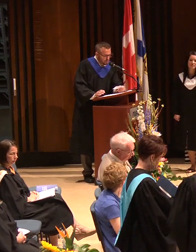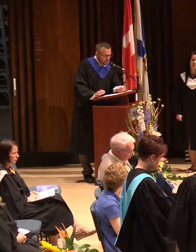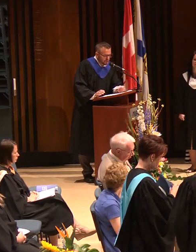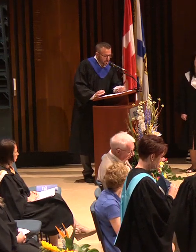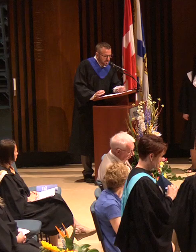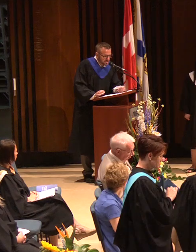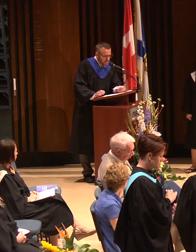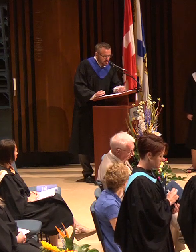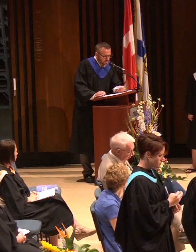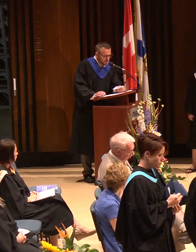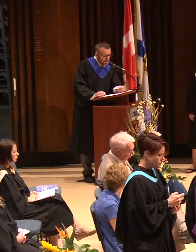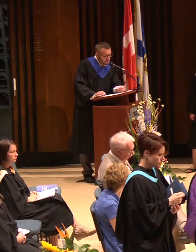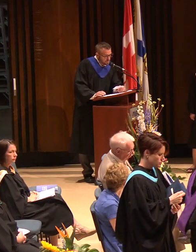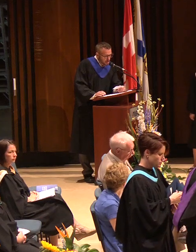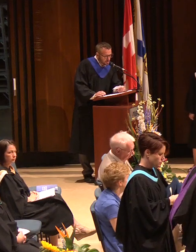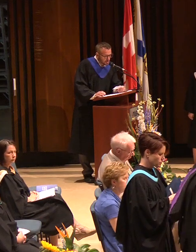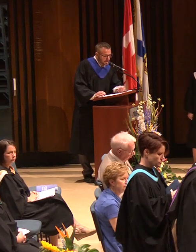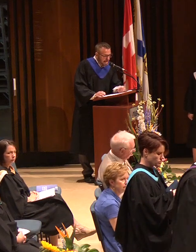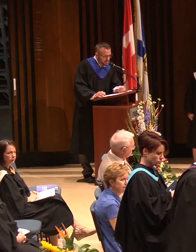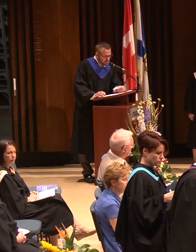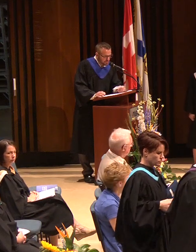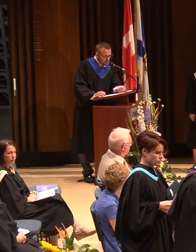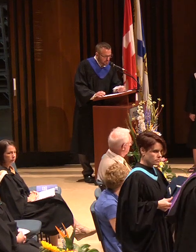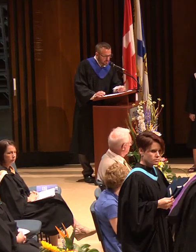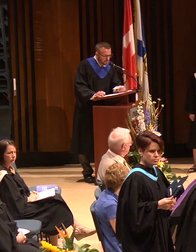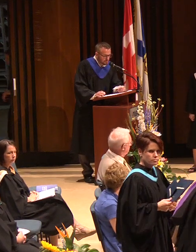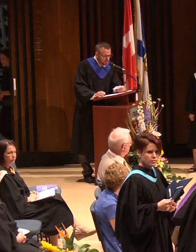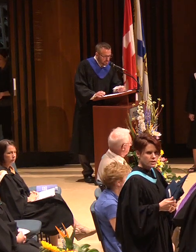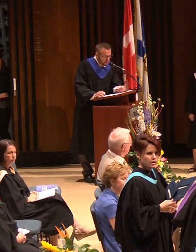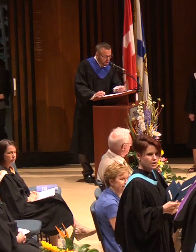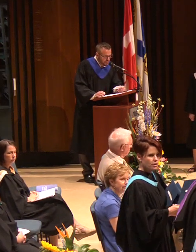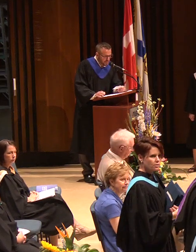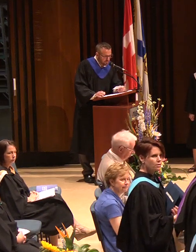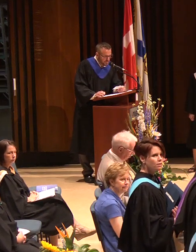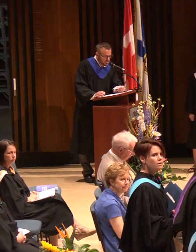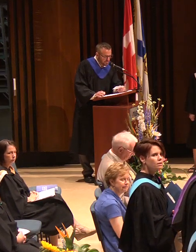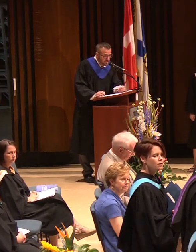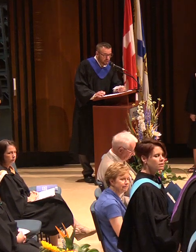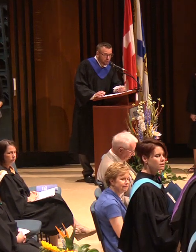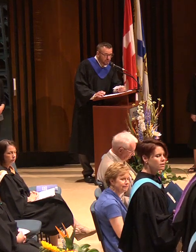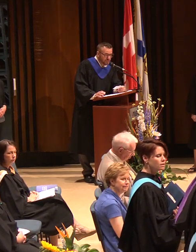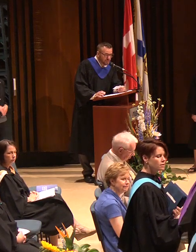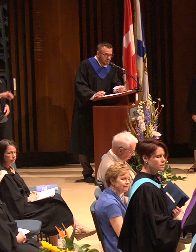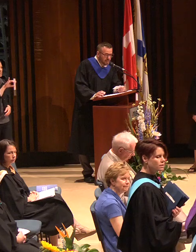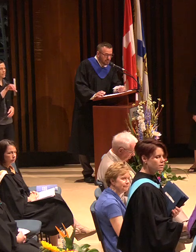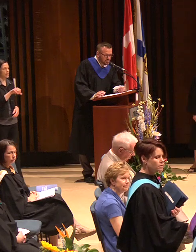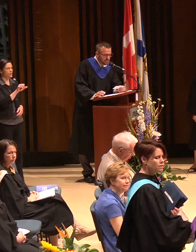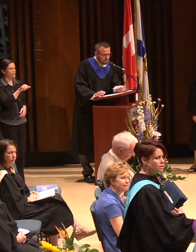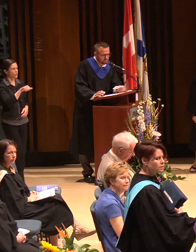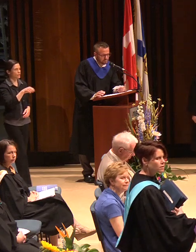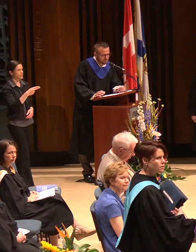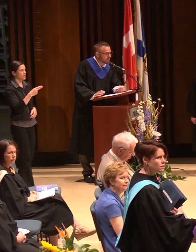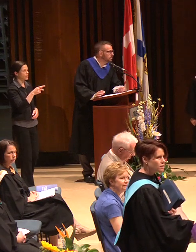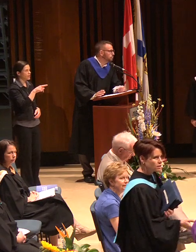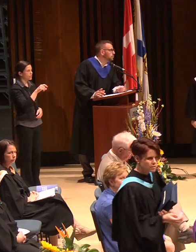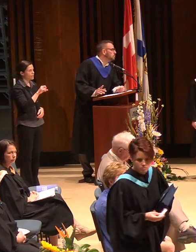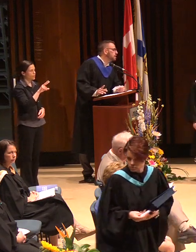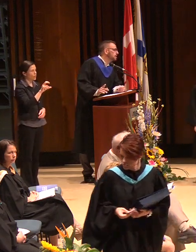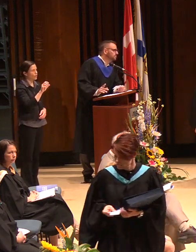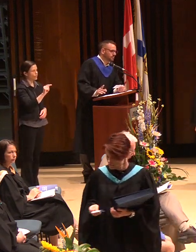Charles Probert joins us now to present his daughter, Catherine Probert, with the Diploma in Business Administration Accounting.